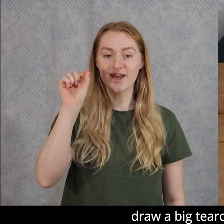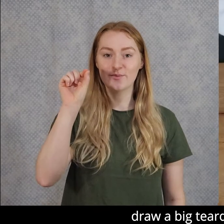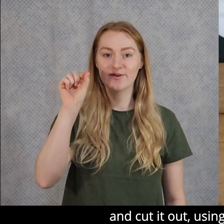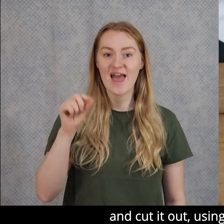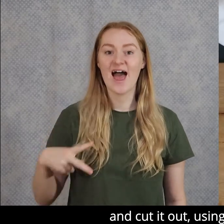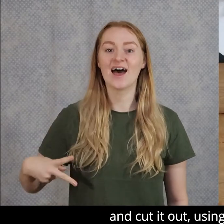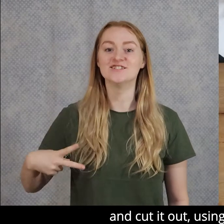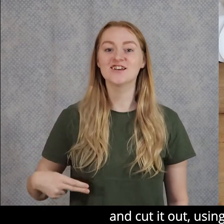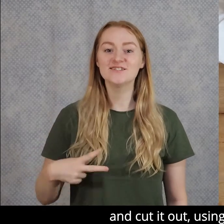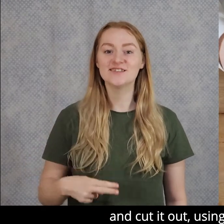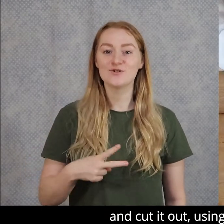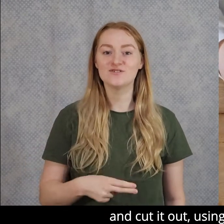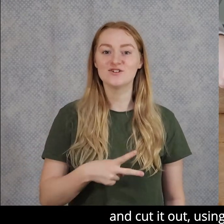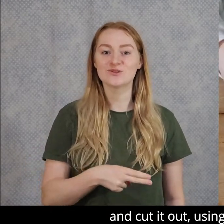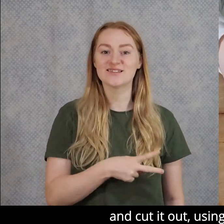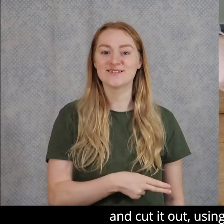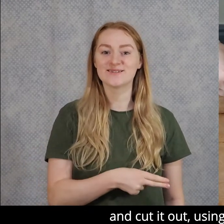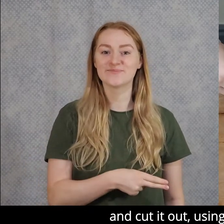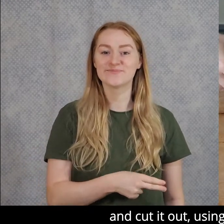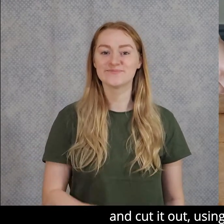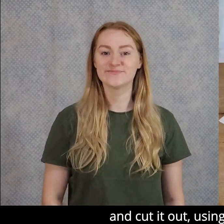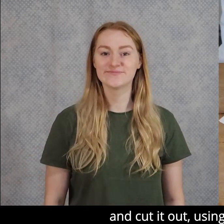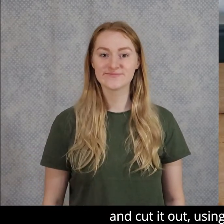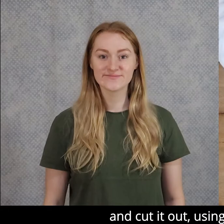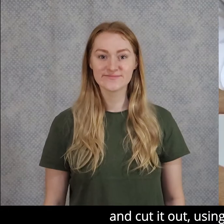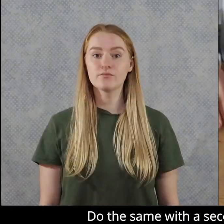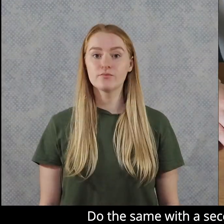teardrop shape, and cut it out using your scissors.